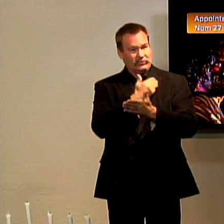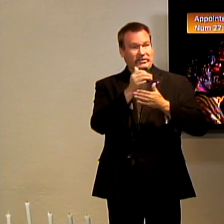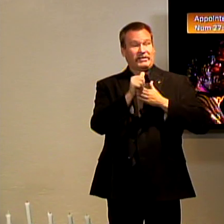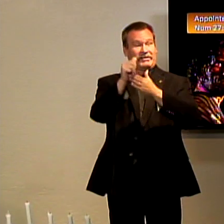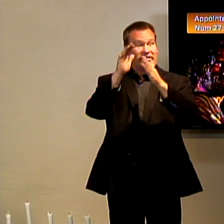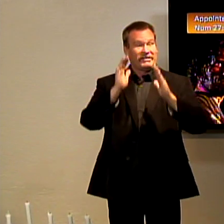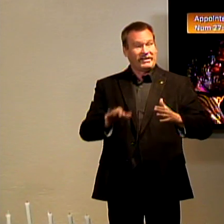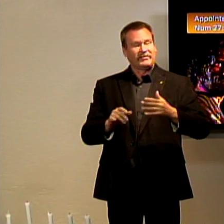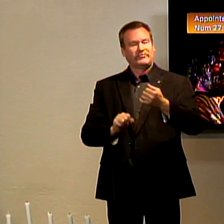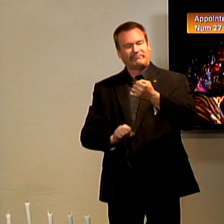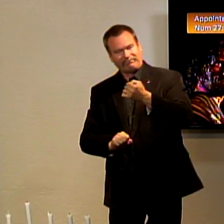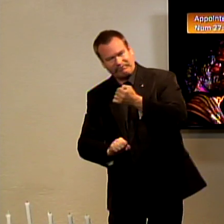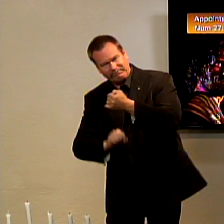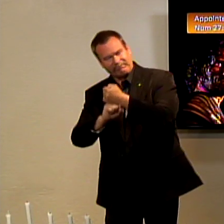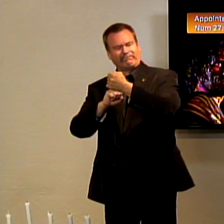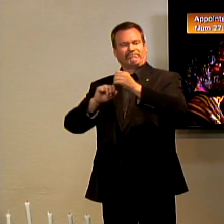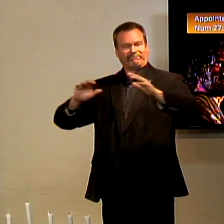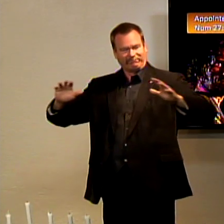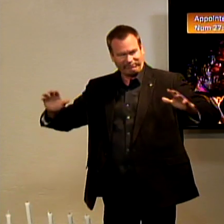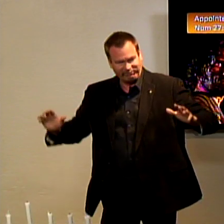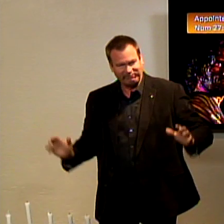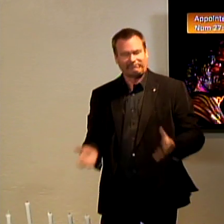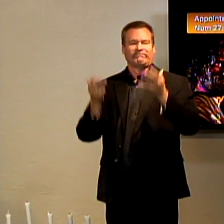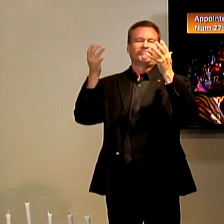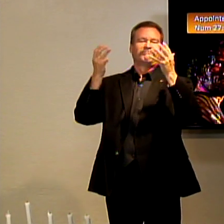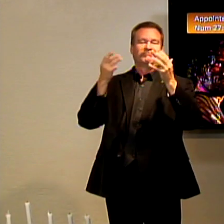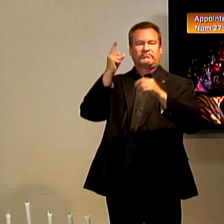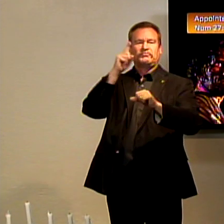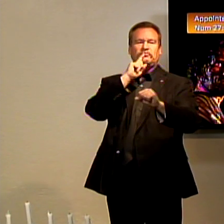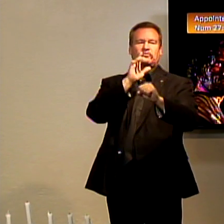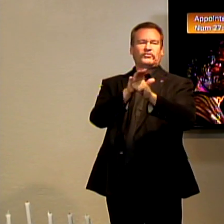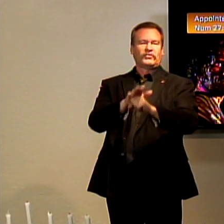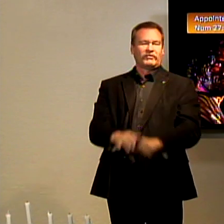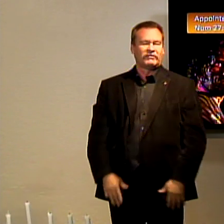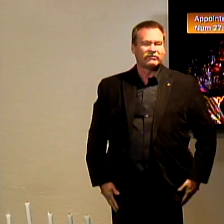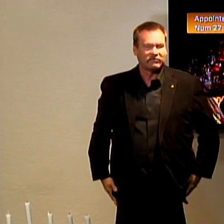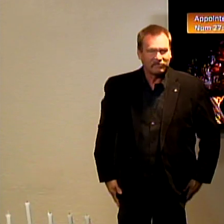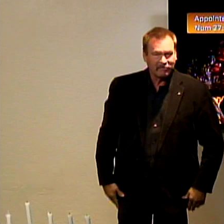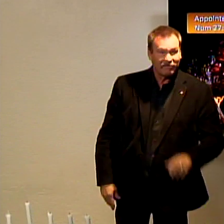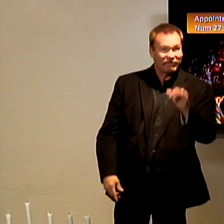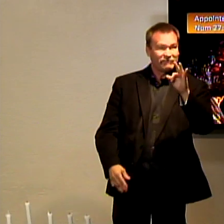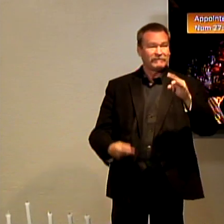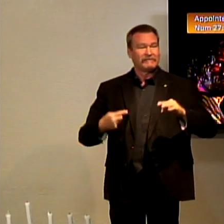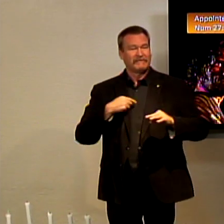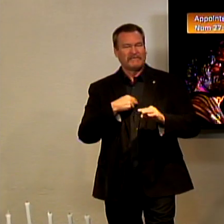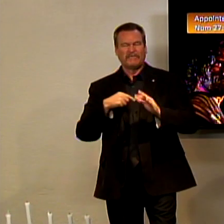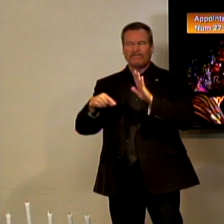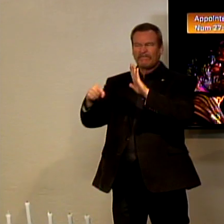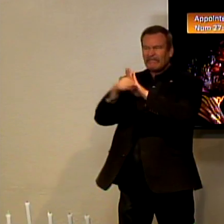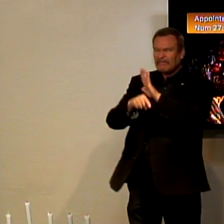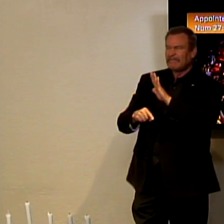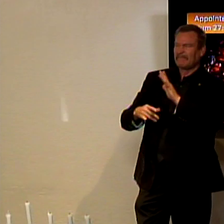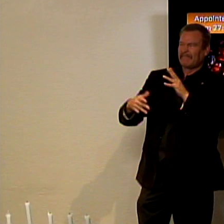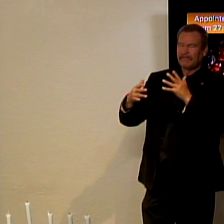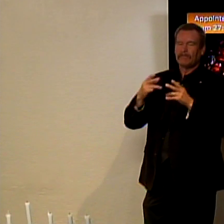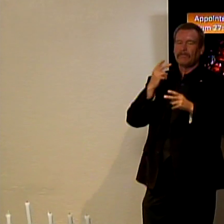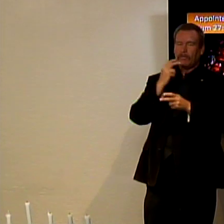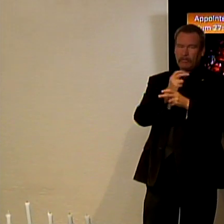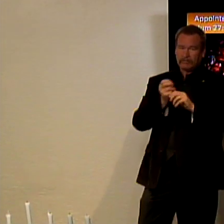That's what we have to do with new leaders. We have to be there for them, to help them. Just as God promised, just as